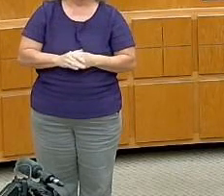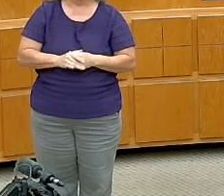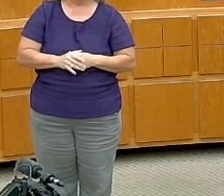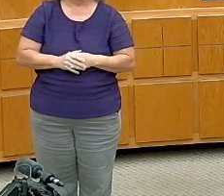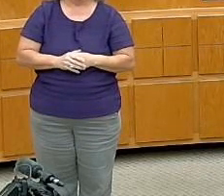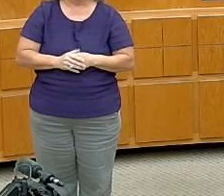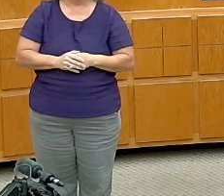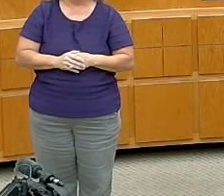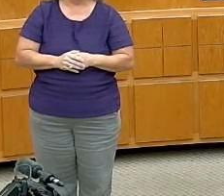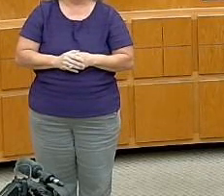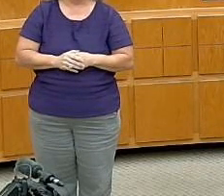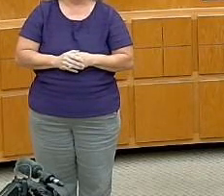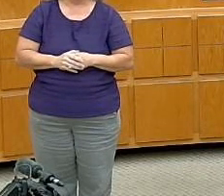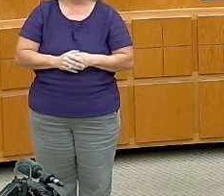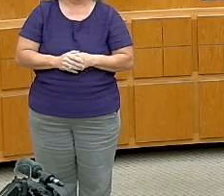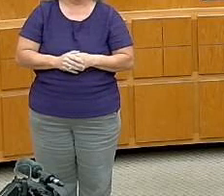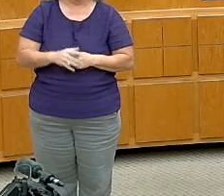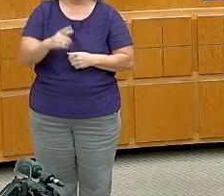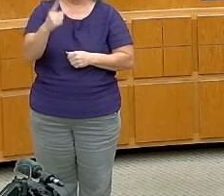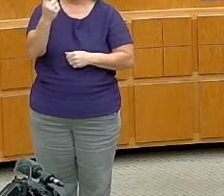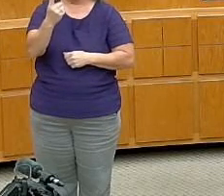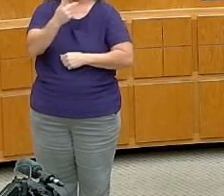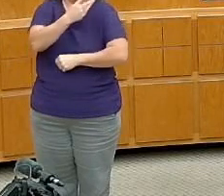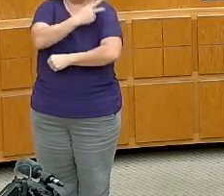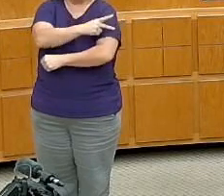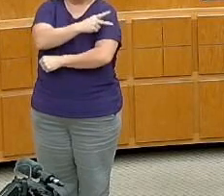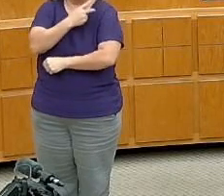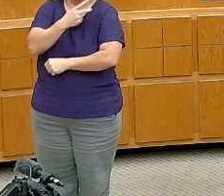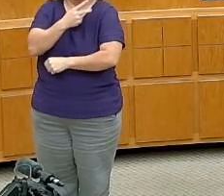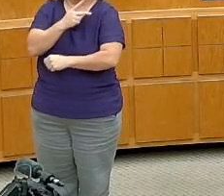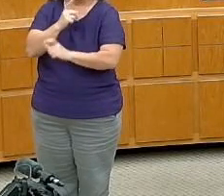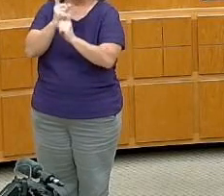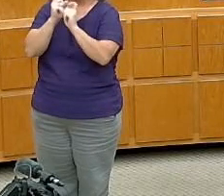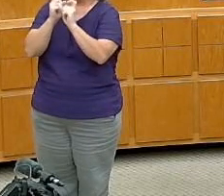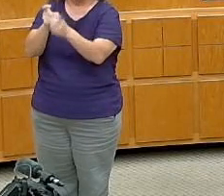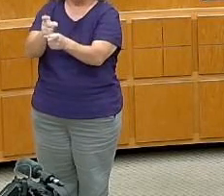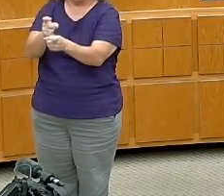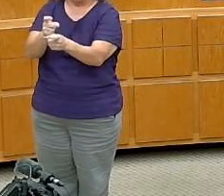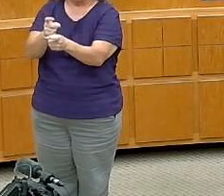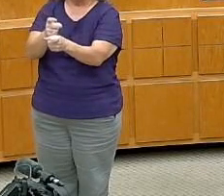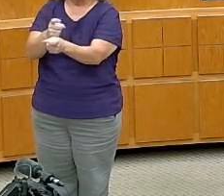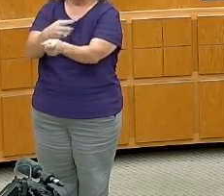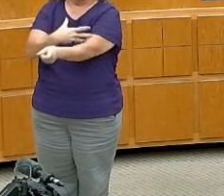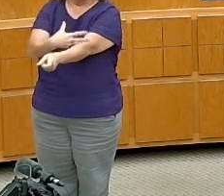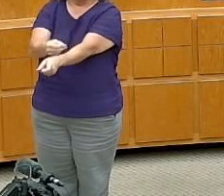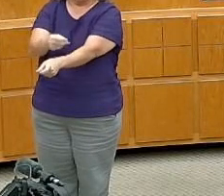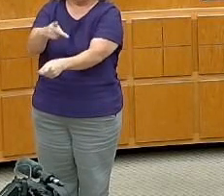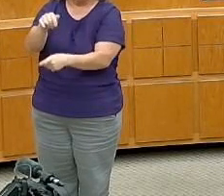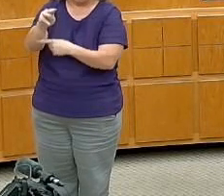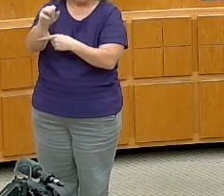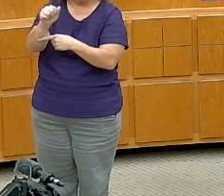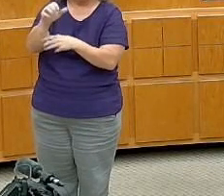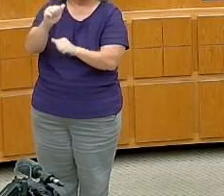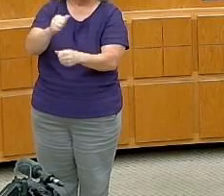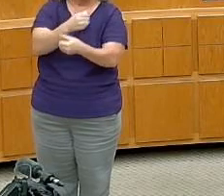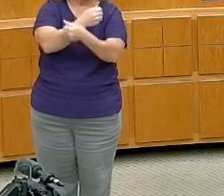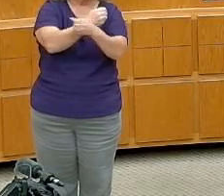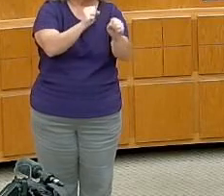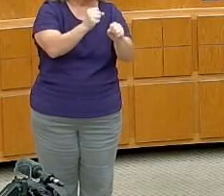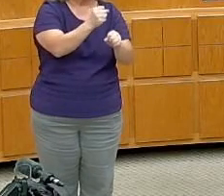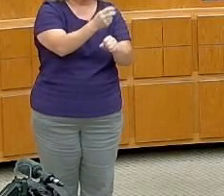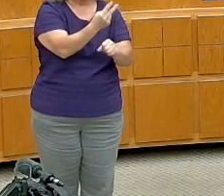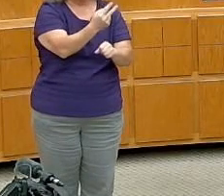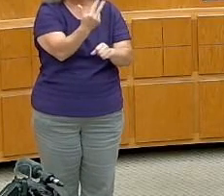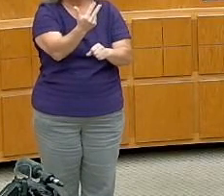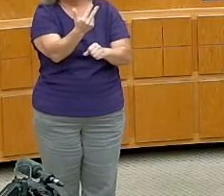So 1 patient's plasma can save 2 or 3 lives. So about 250 to 400 ml of plasma we donate,